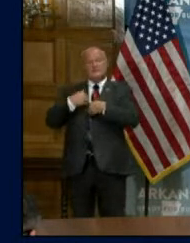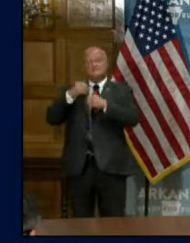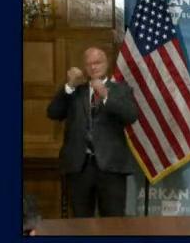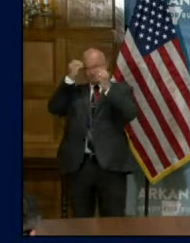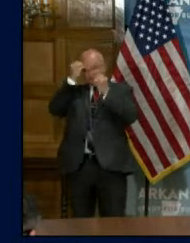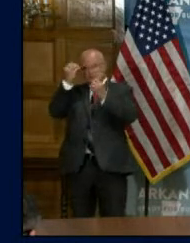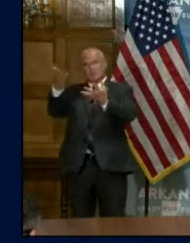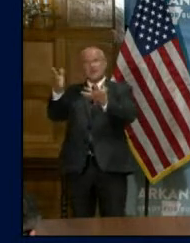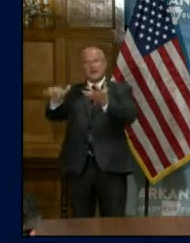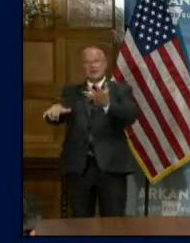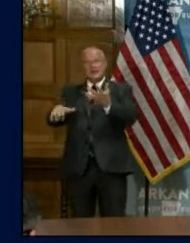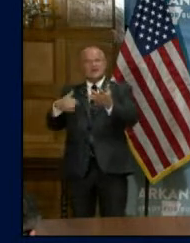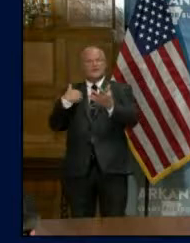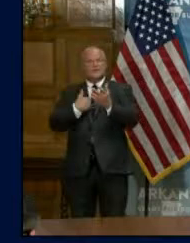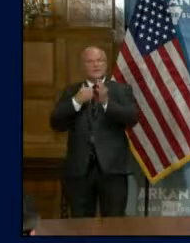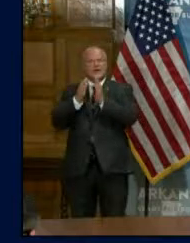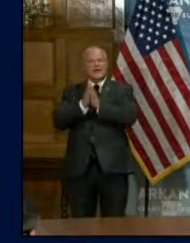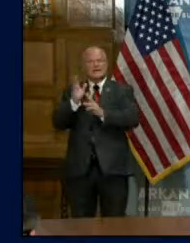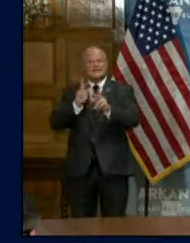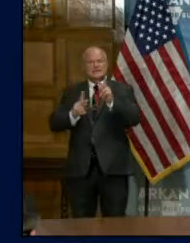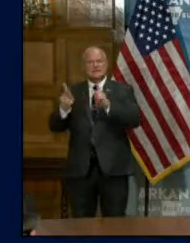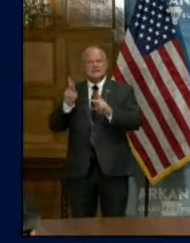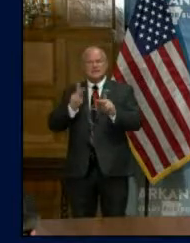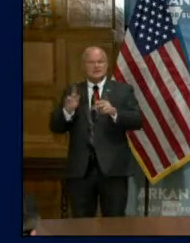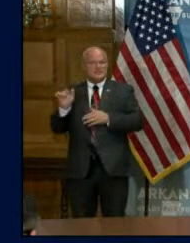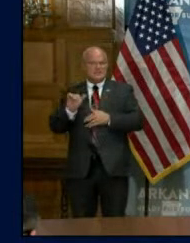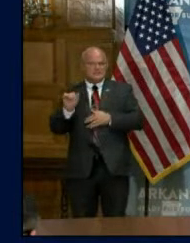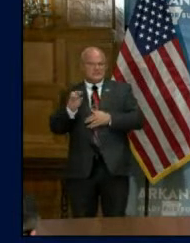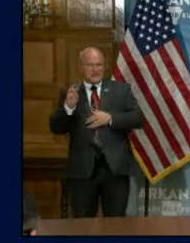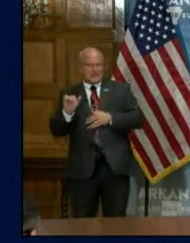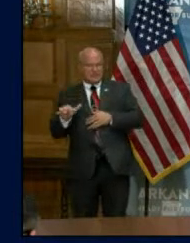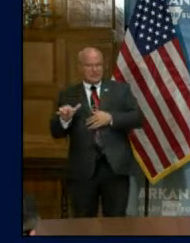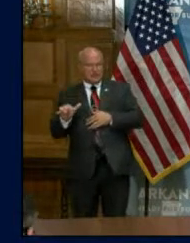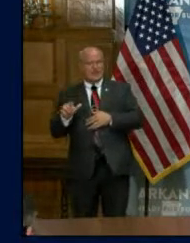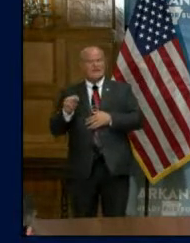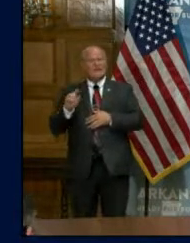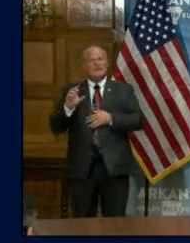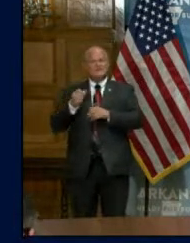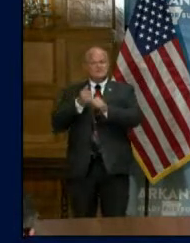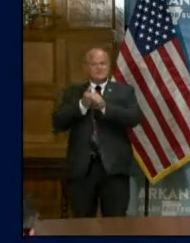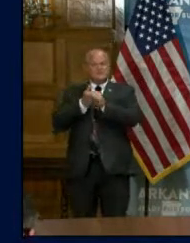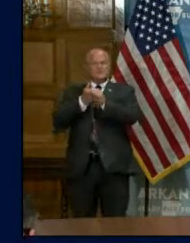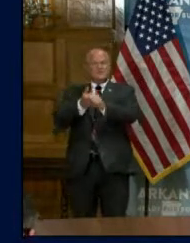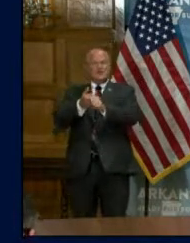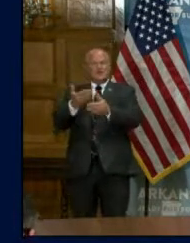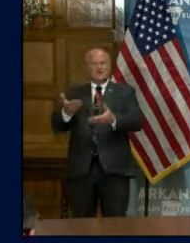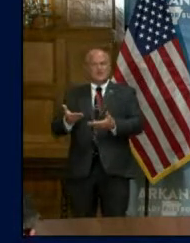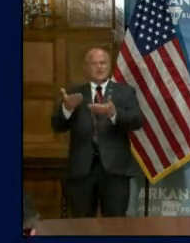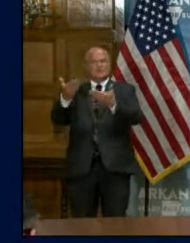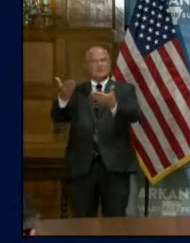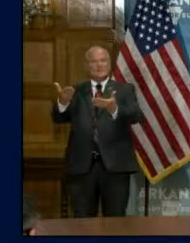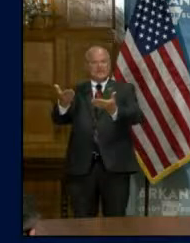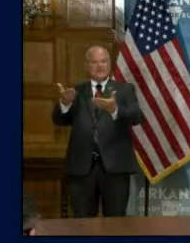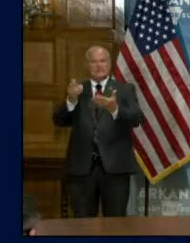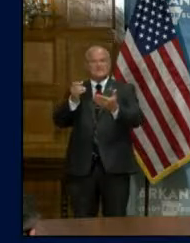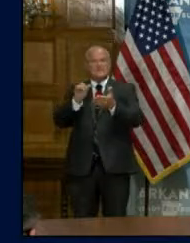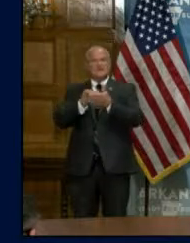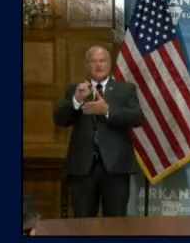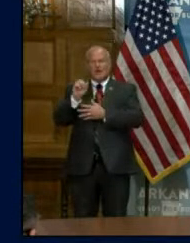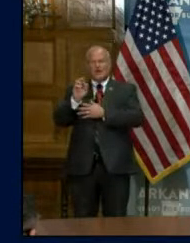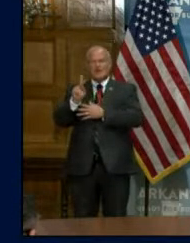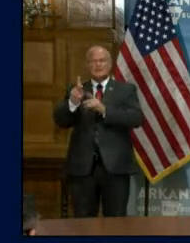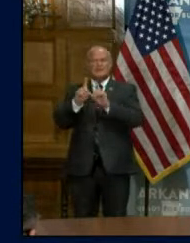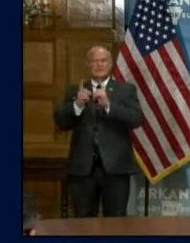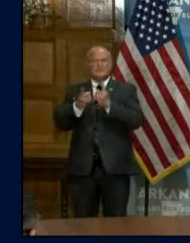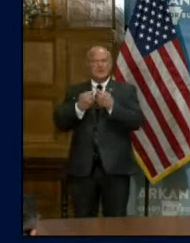adhered to that. We're asking the public in the same way to follow the recommendations of the